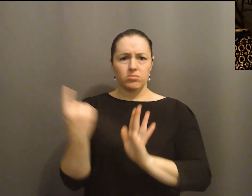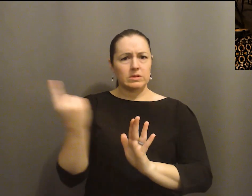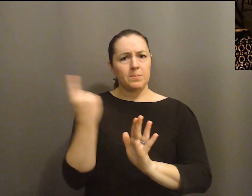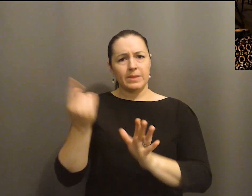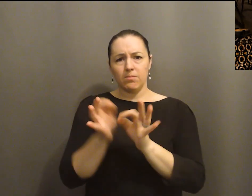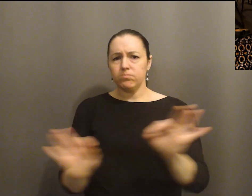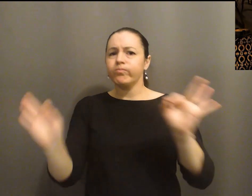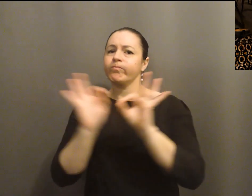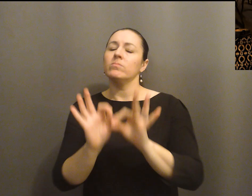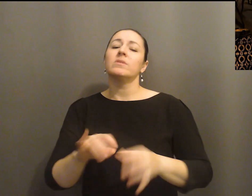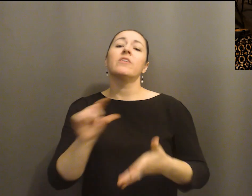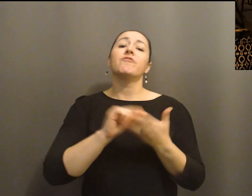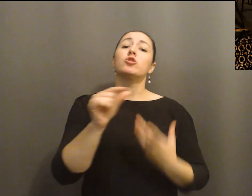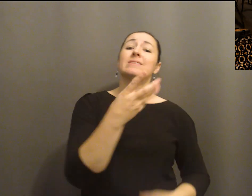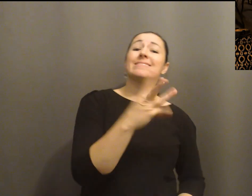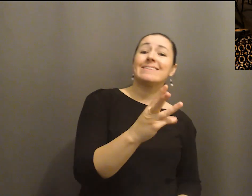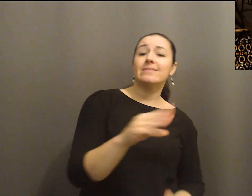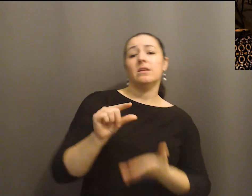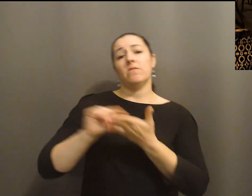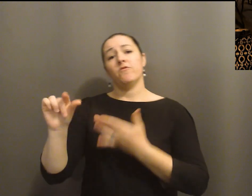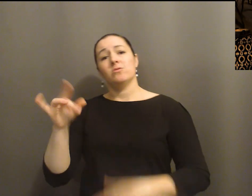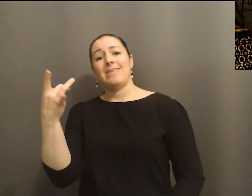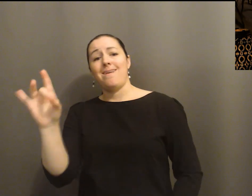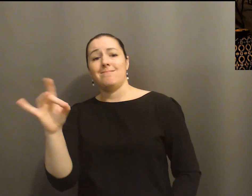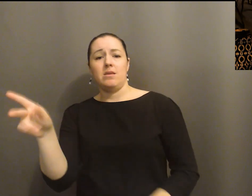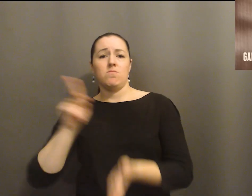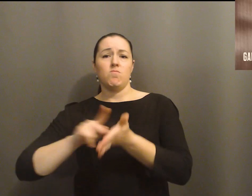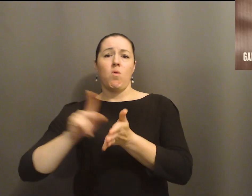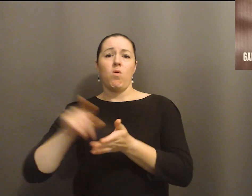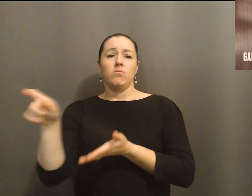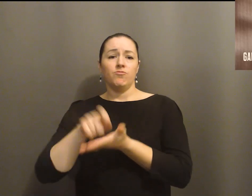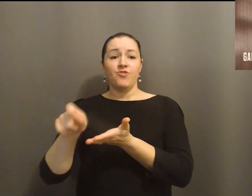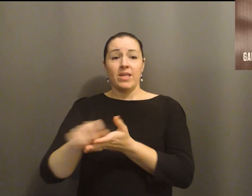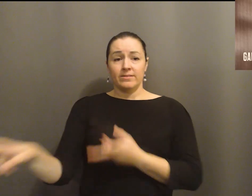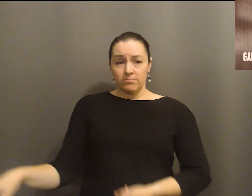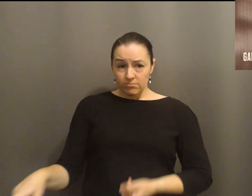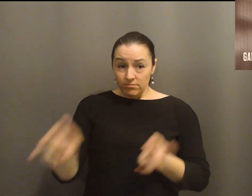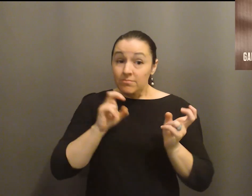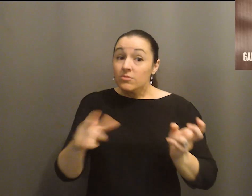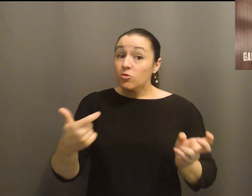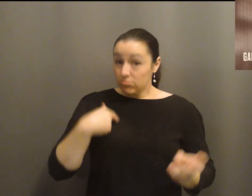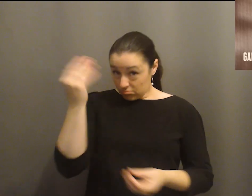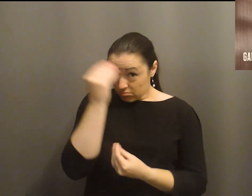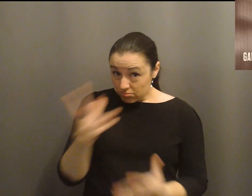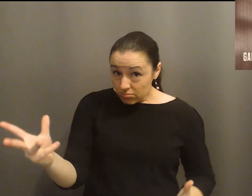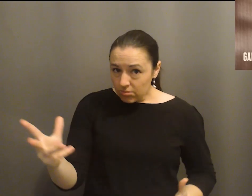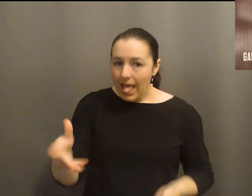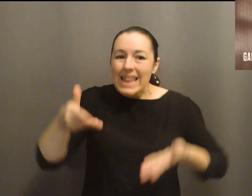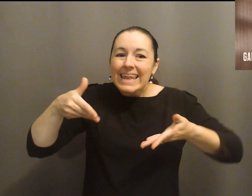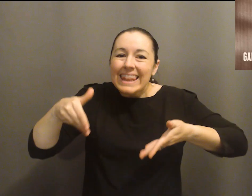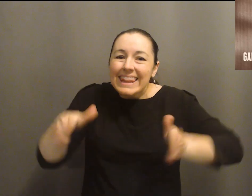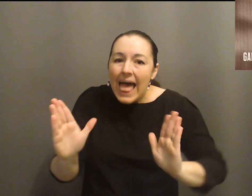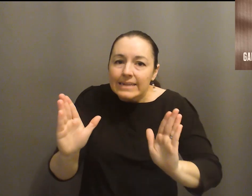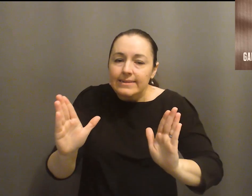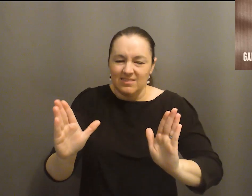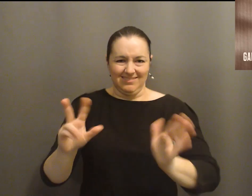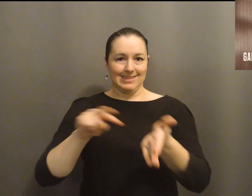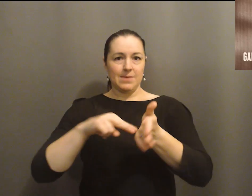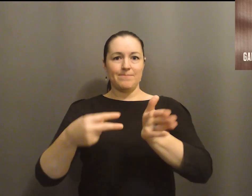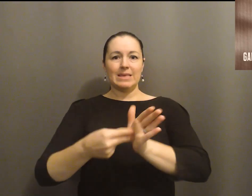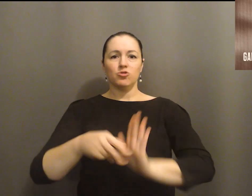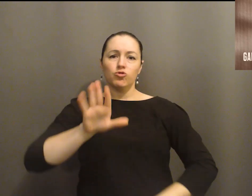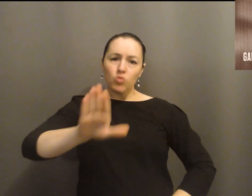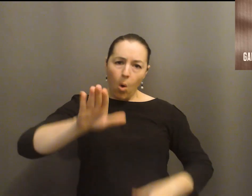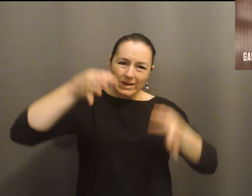And verse 18 Paul writes So I say Let That's a decision That's a